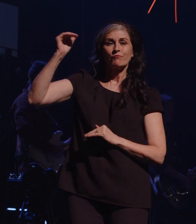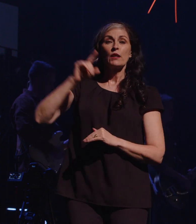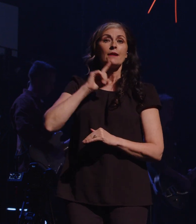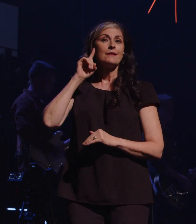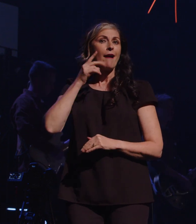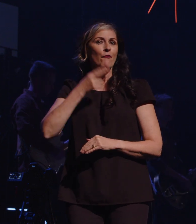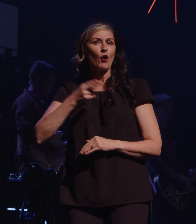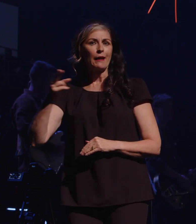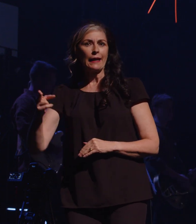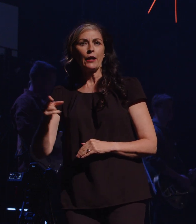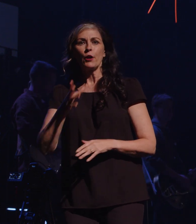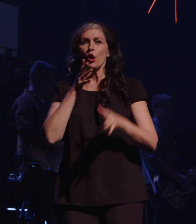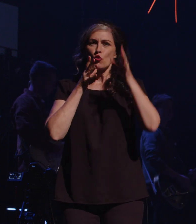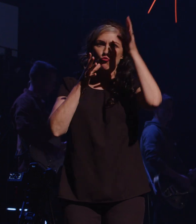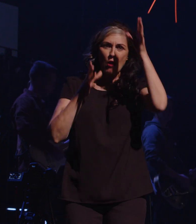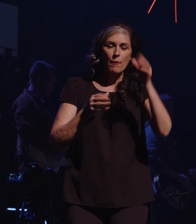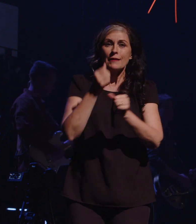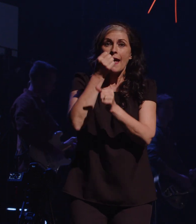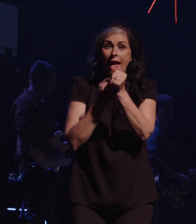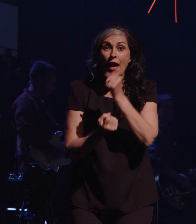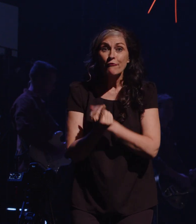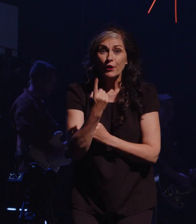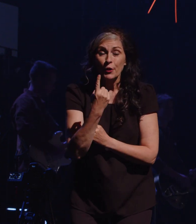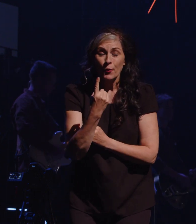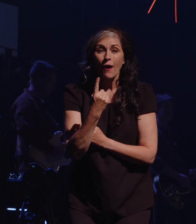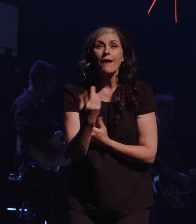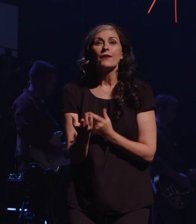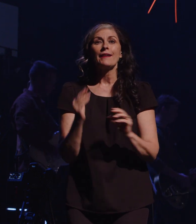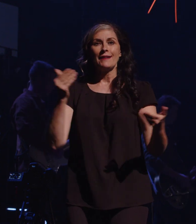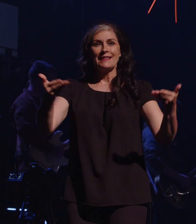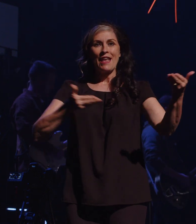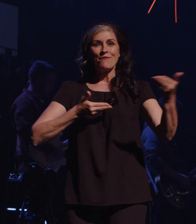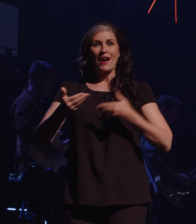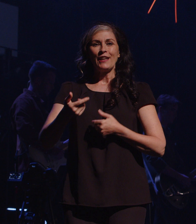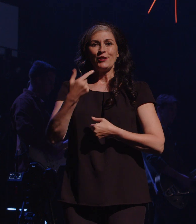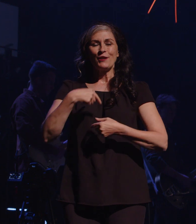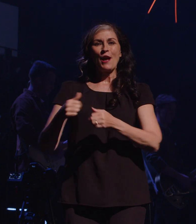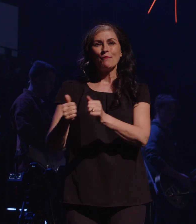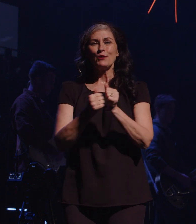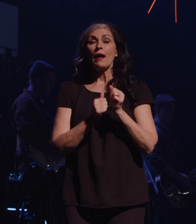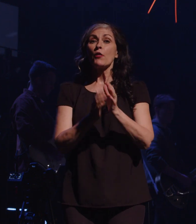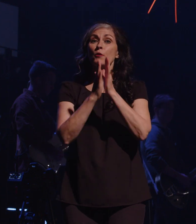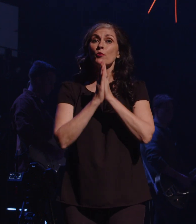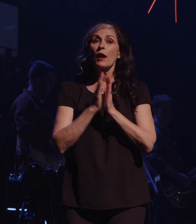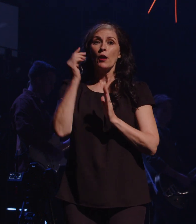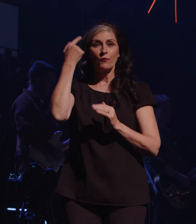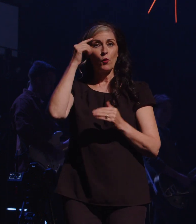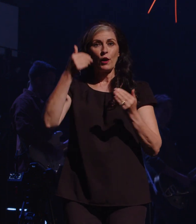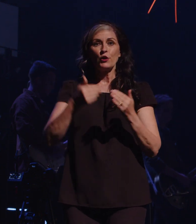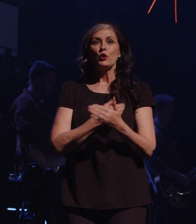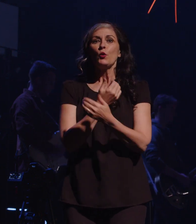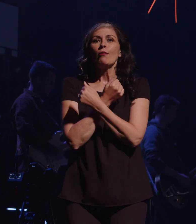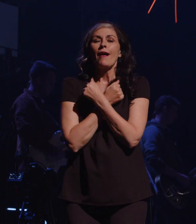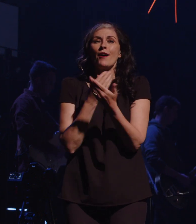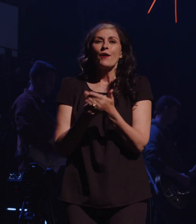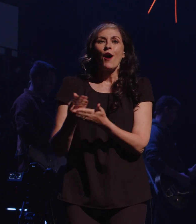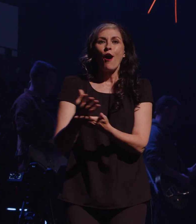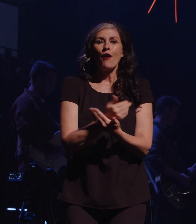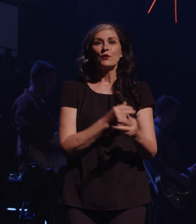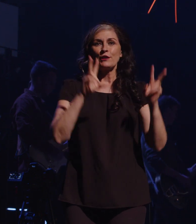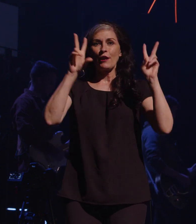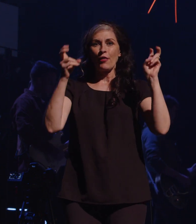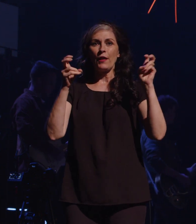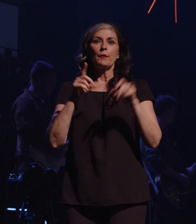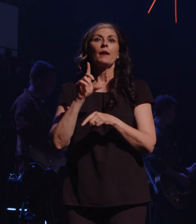and hard of hearing, grandmas, grandpas, everyone is invited to come together and pray for our new love offering and our theme